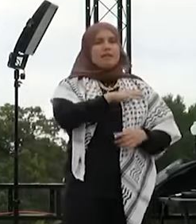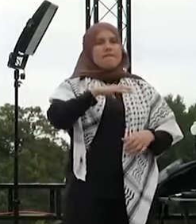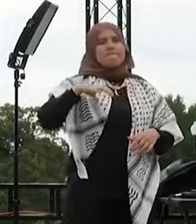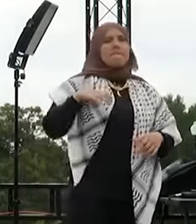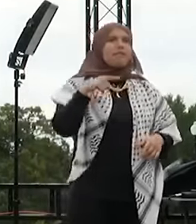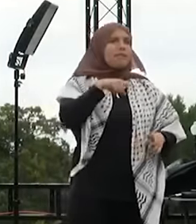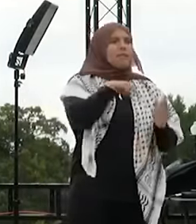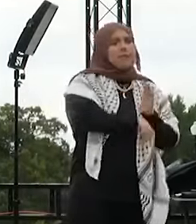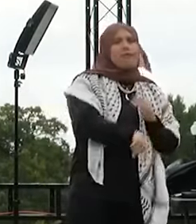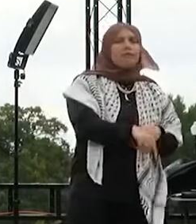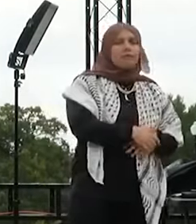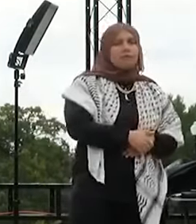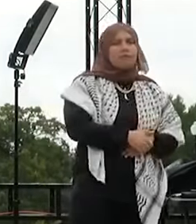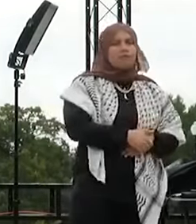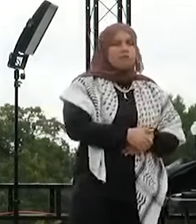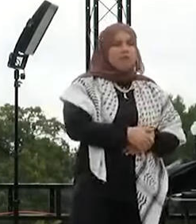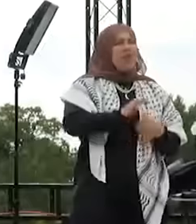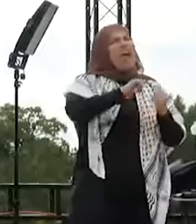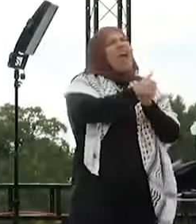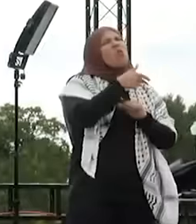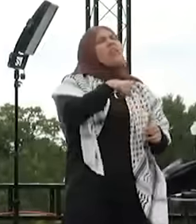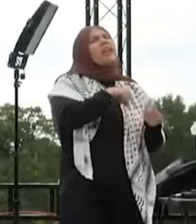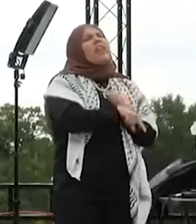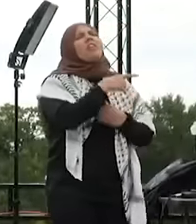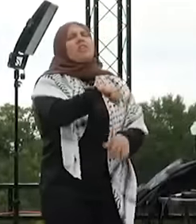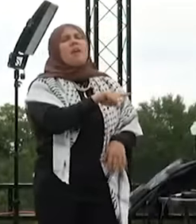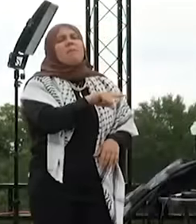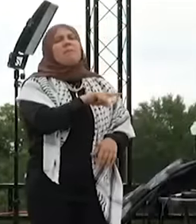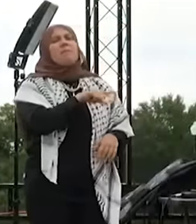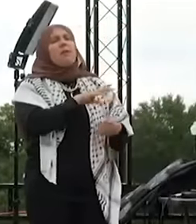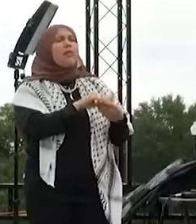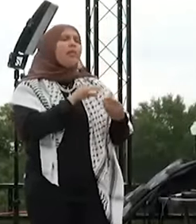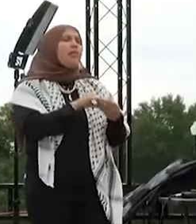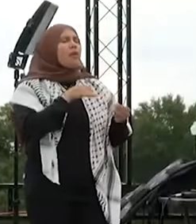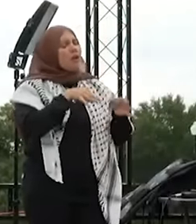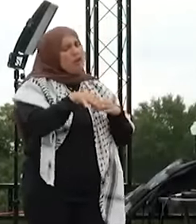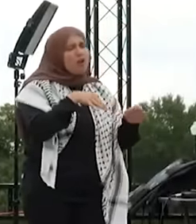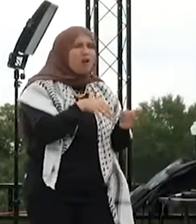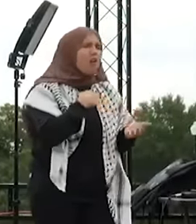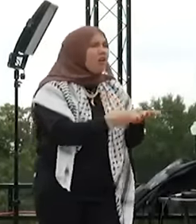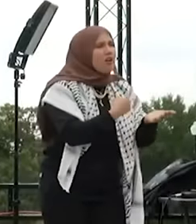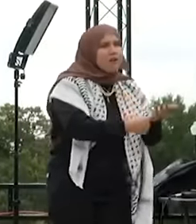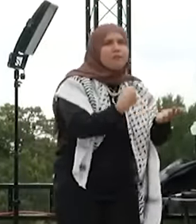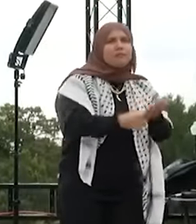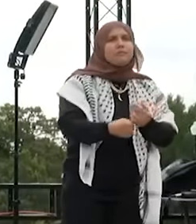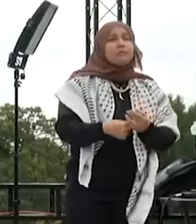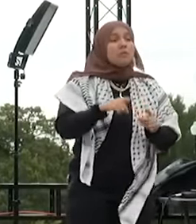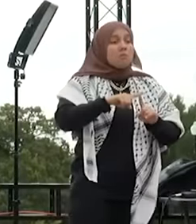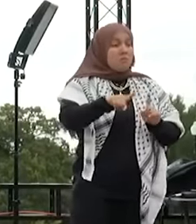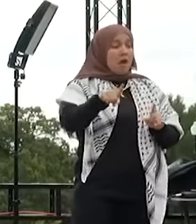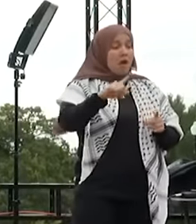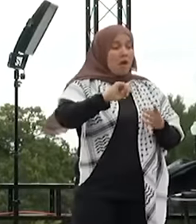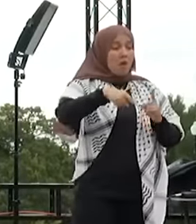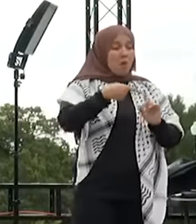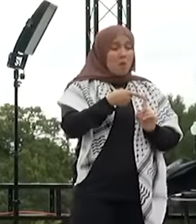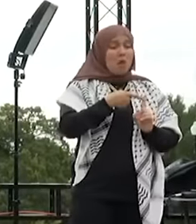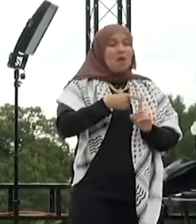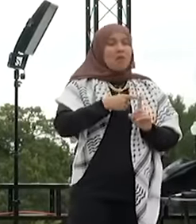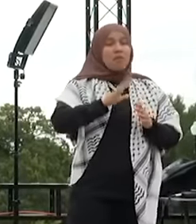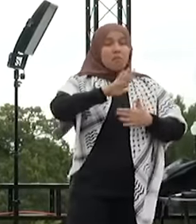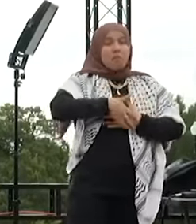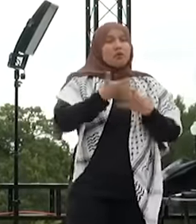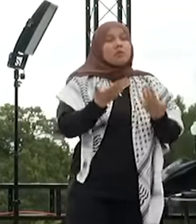the method, the mechanisms and methods that they used to inflict that cruelty. But by the time we finish this